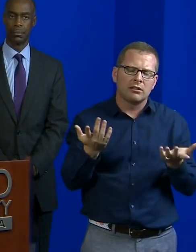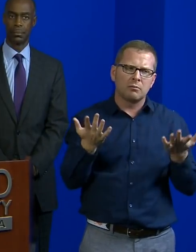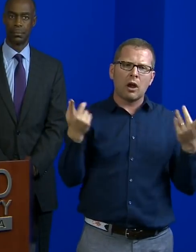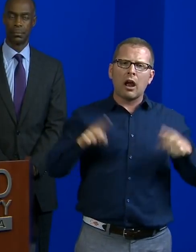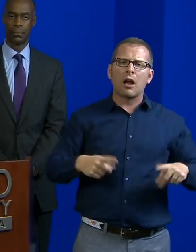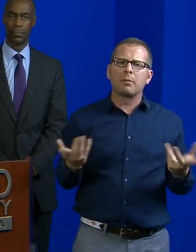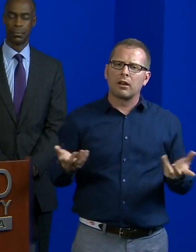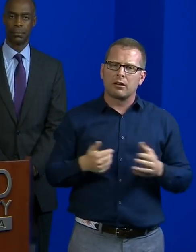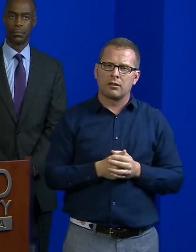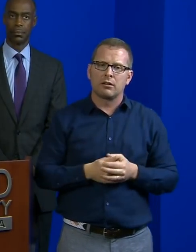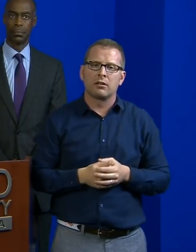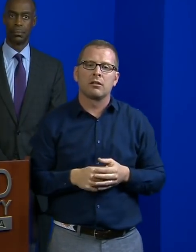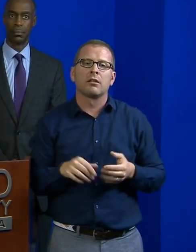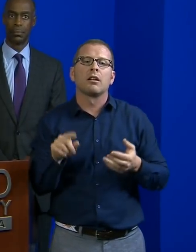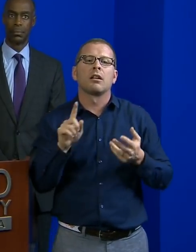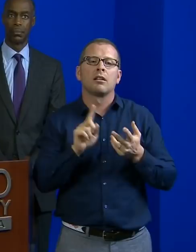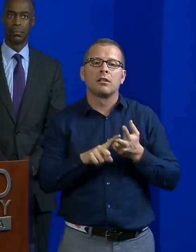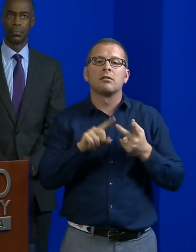It's